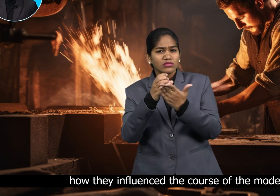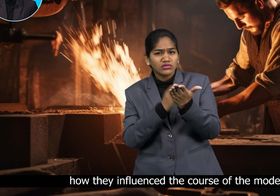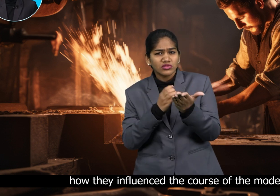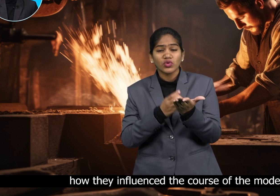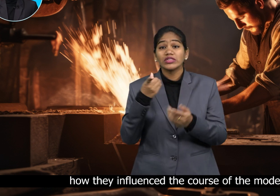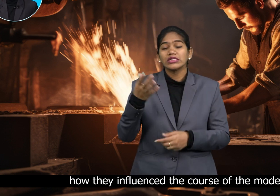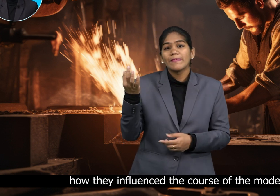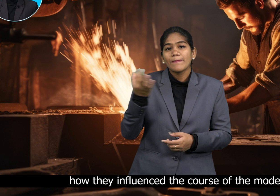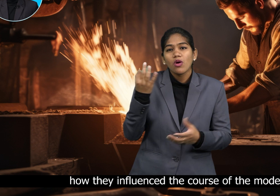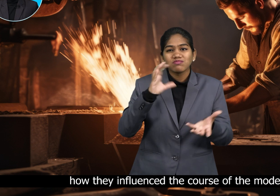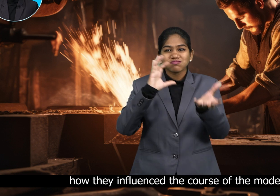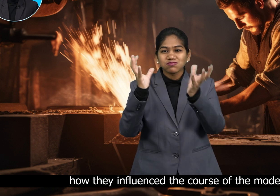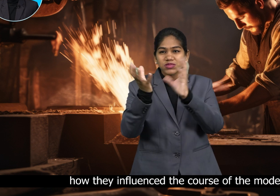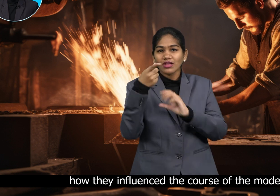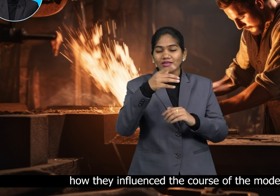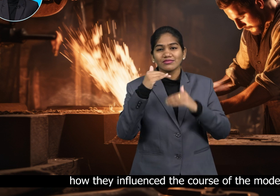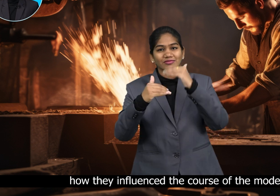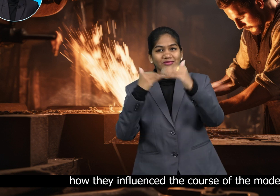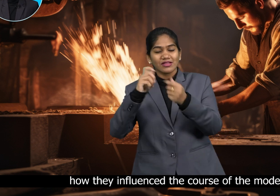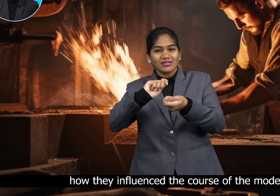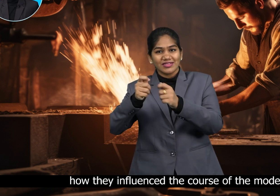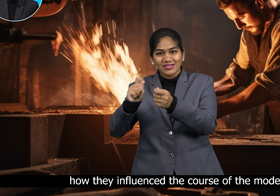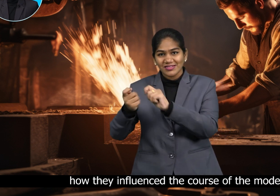the modern world.